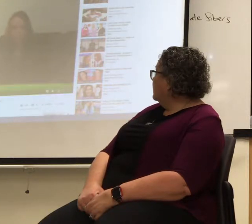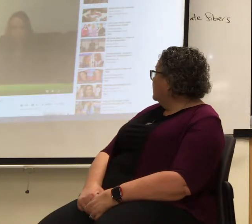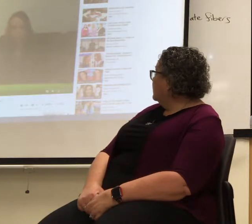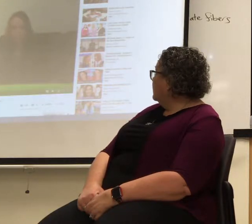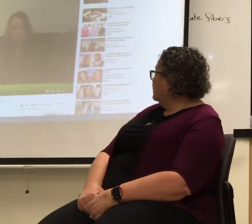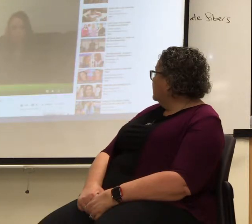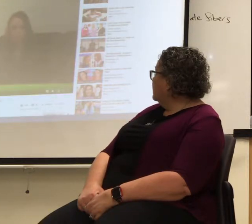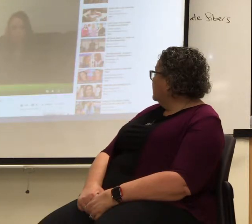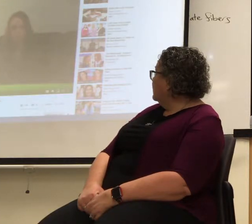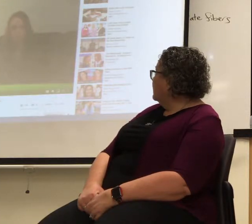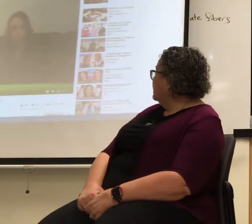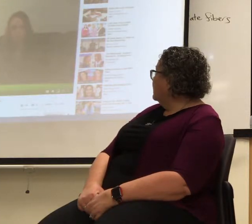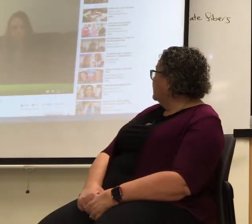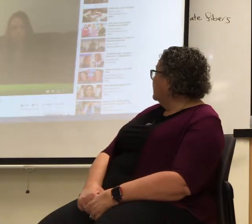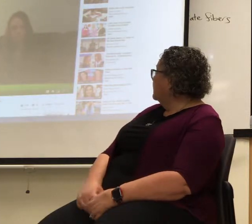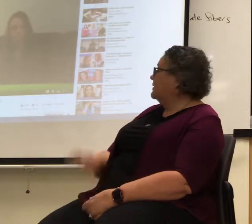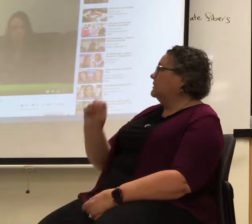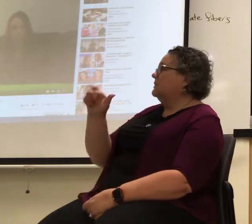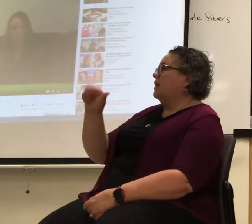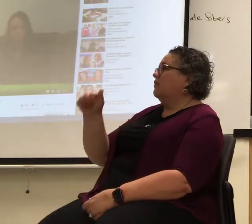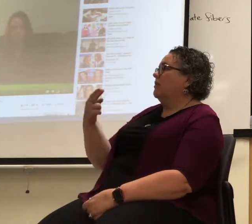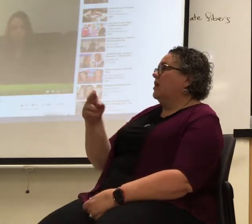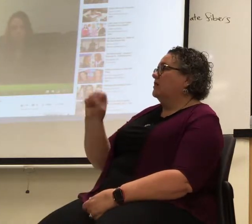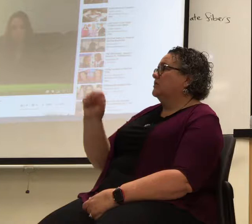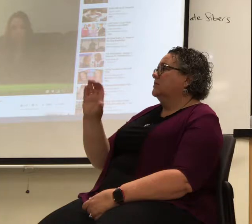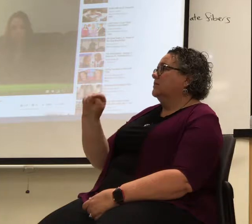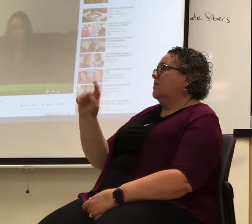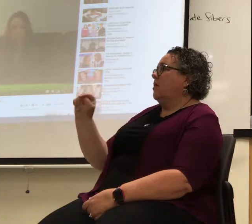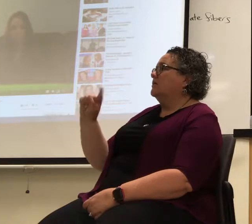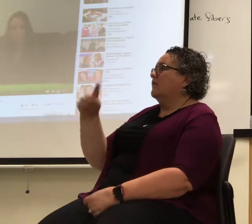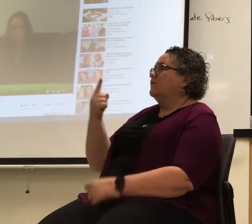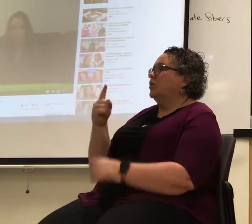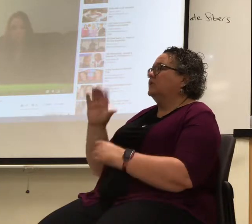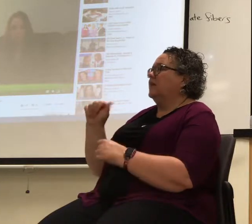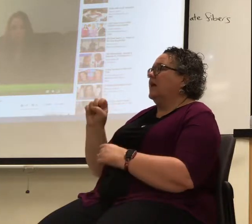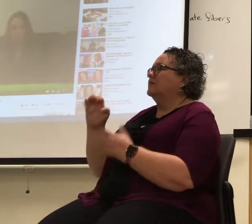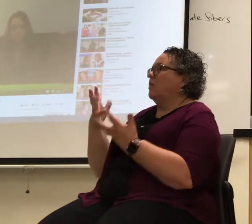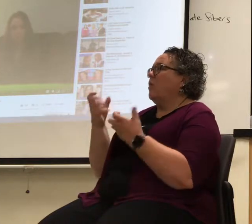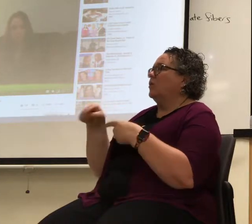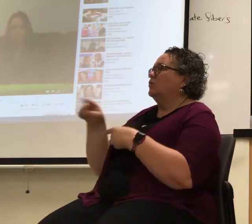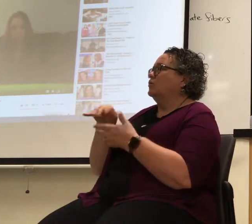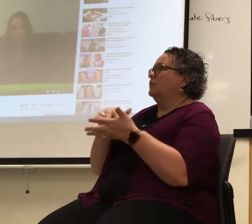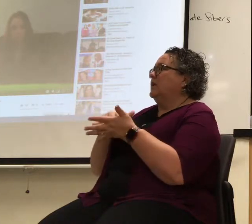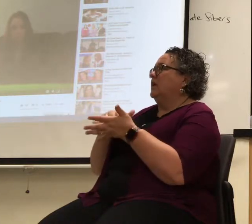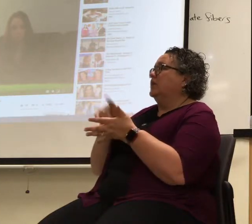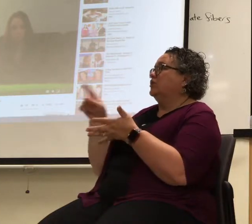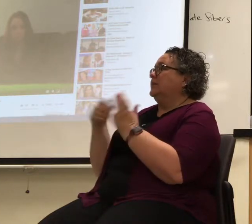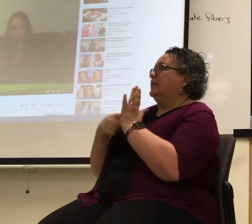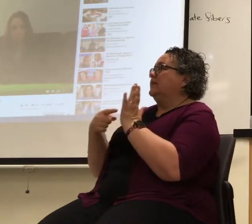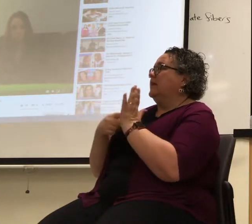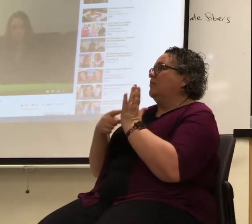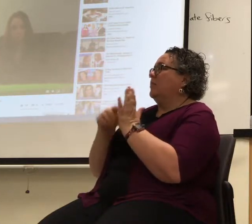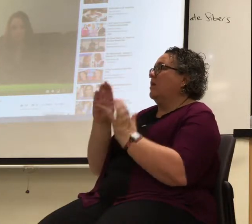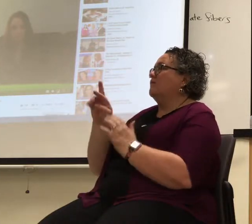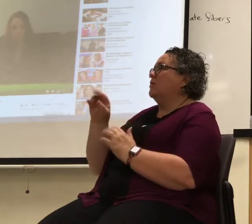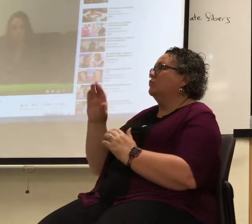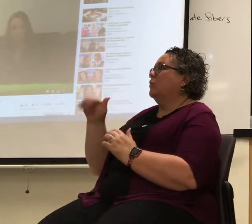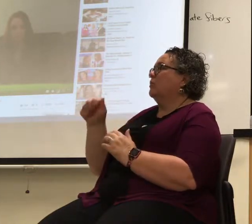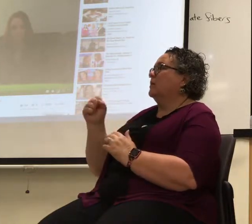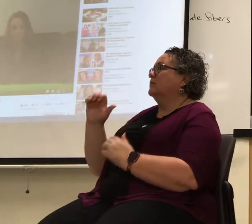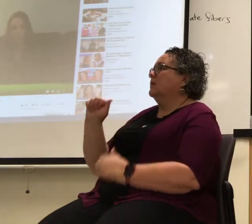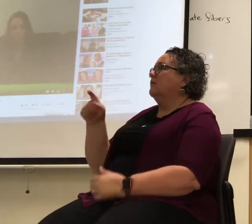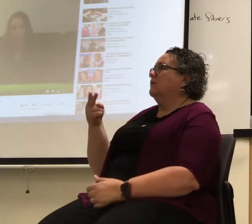Okay. So what? This is Sarah Scott. She's the first case I want you to study. She's an example of Broca's